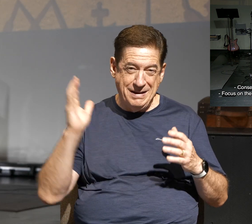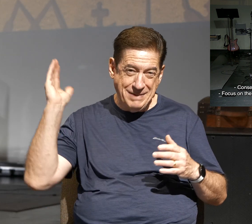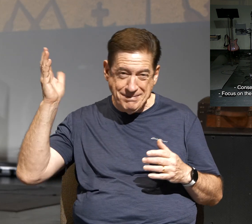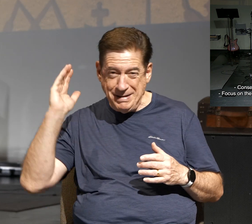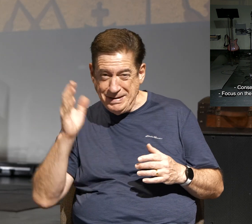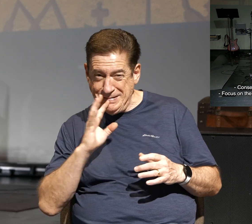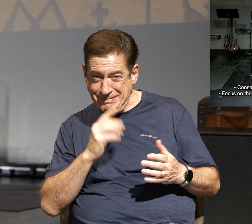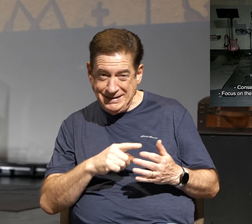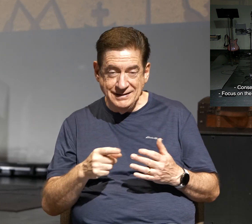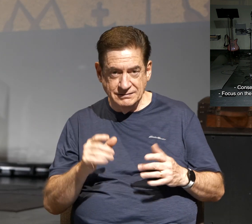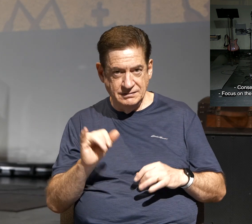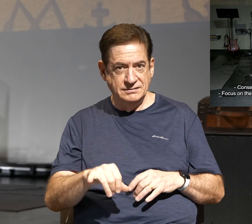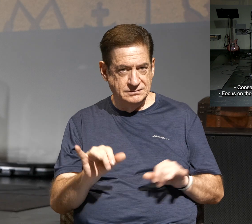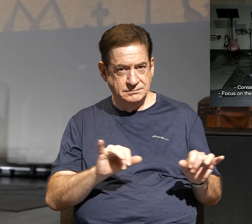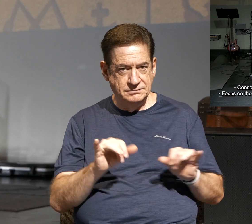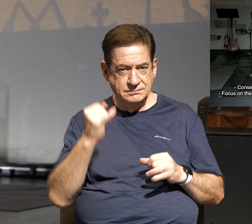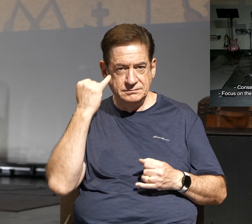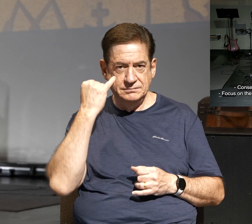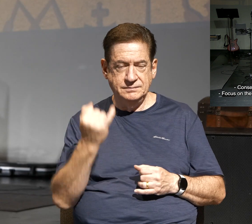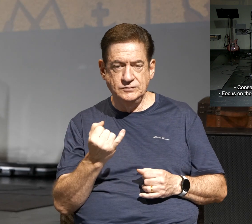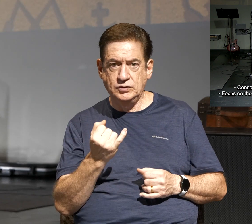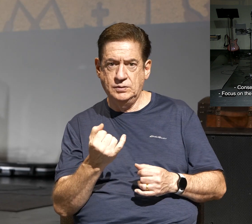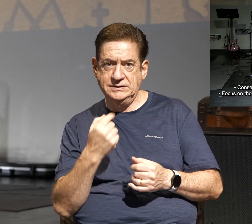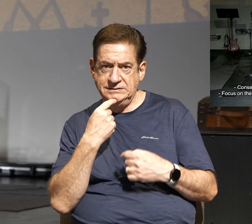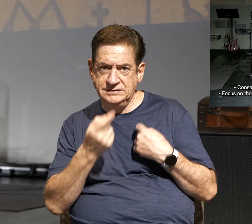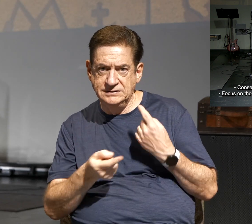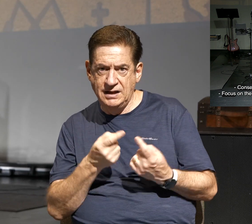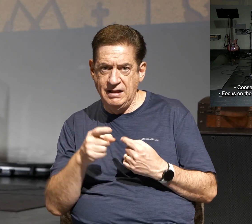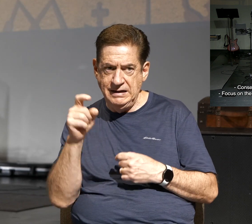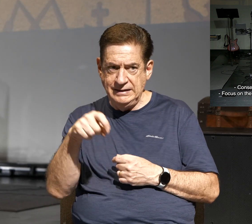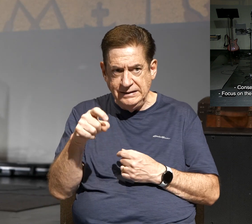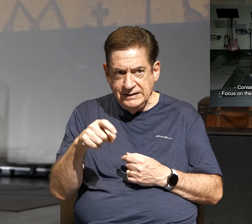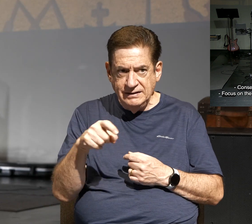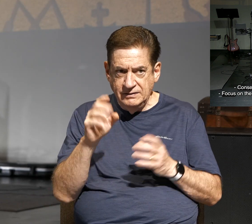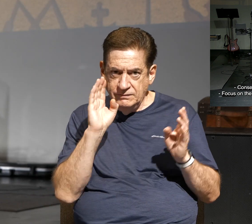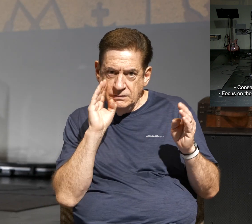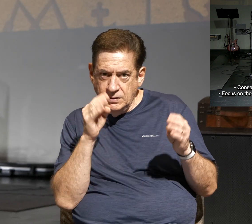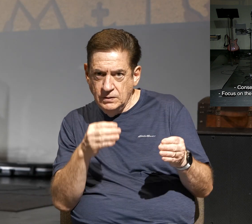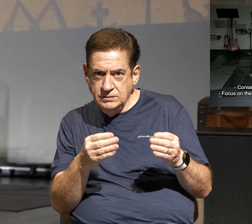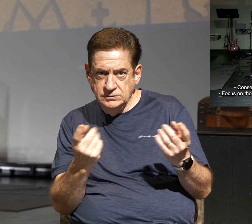bit treacherous here. And so he's telling them what they need to focus on